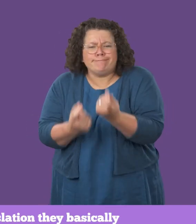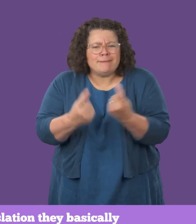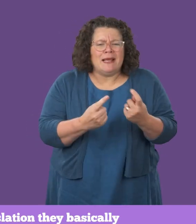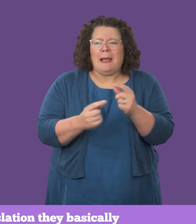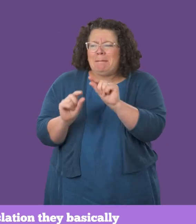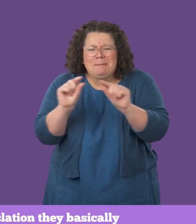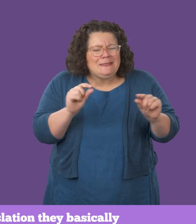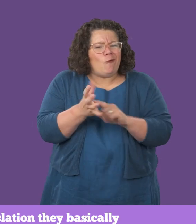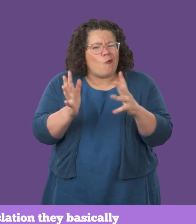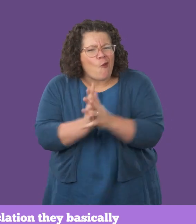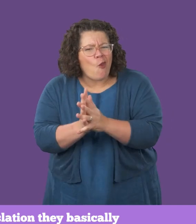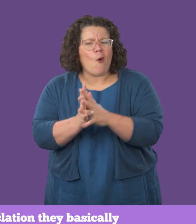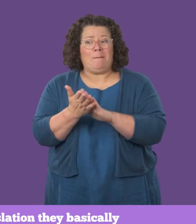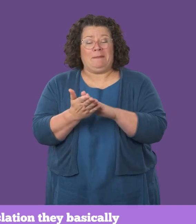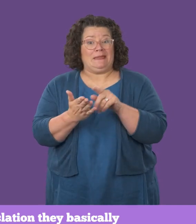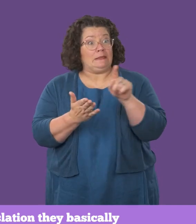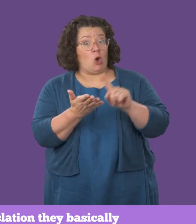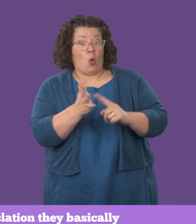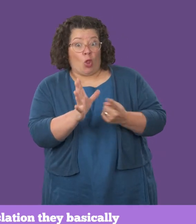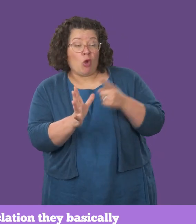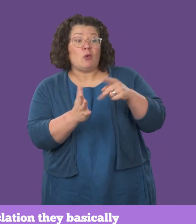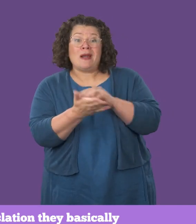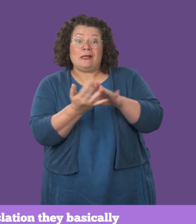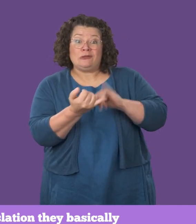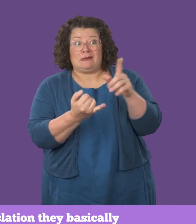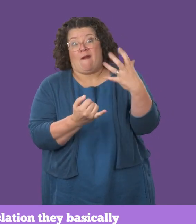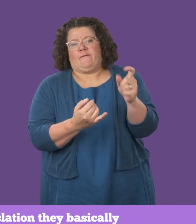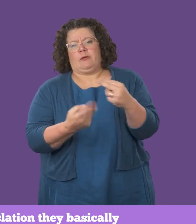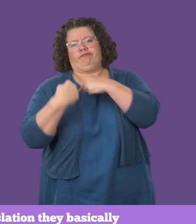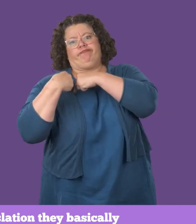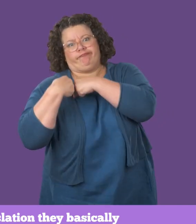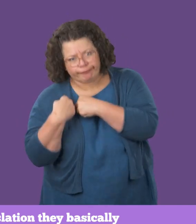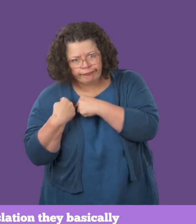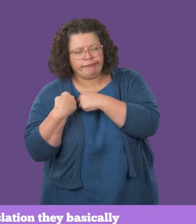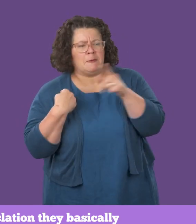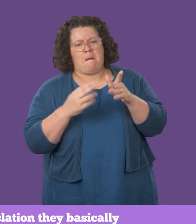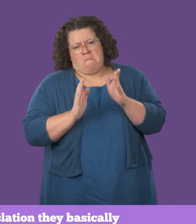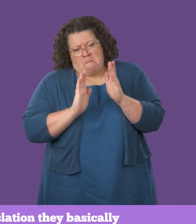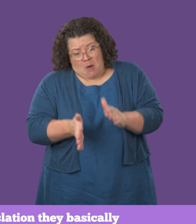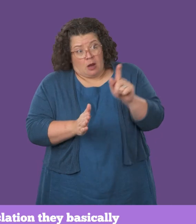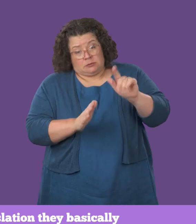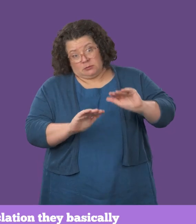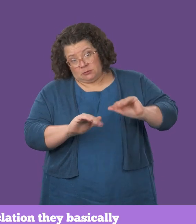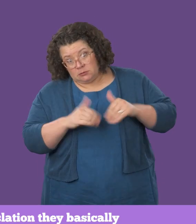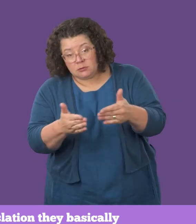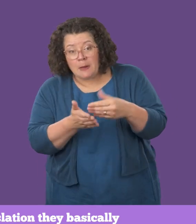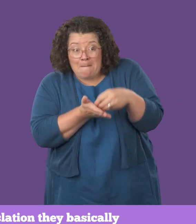bits of legislation, they basically make it a duty on the local authority or NHS